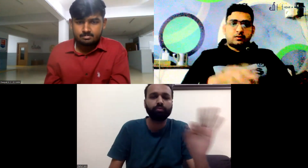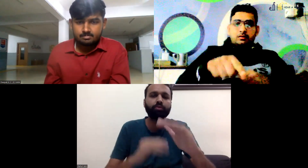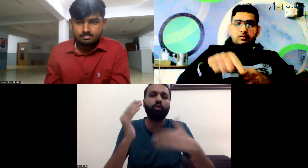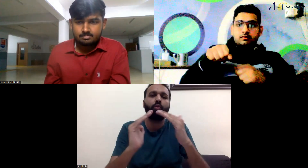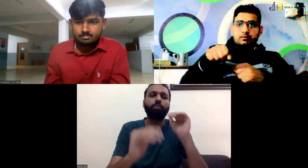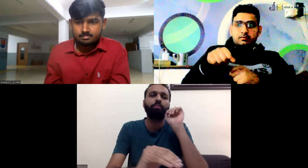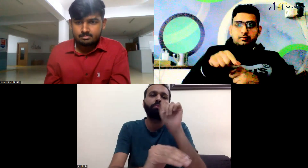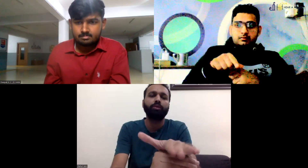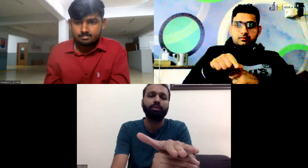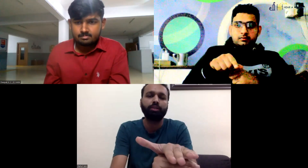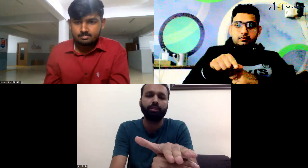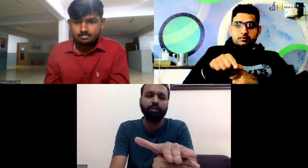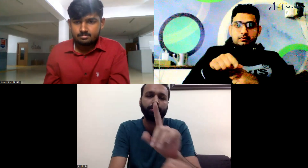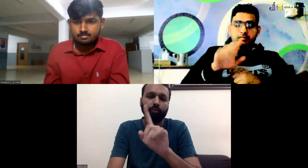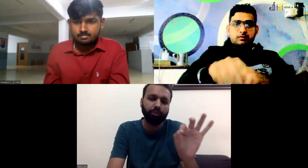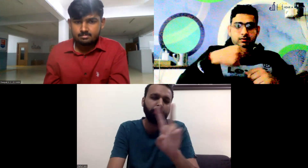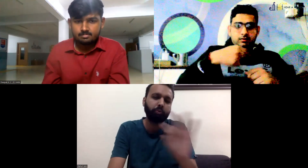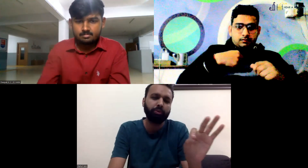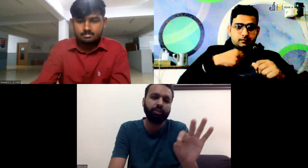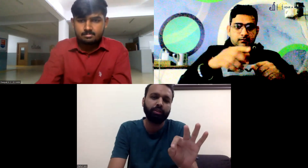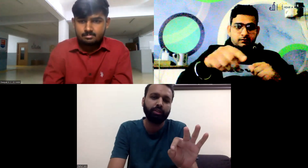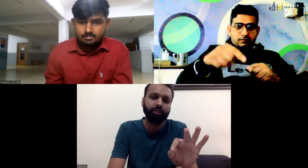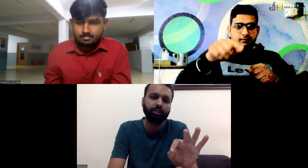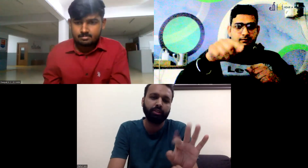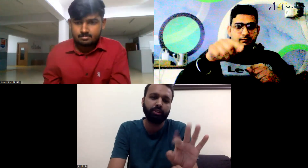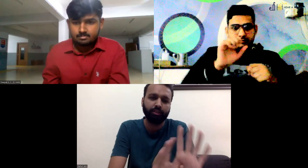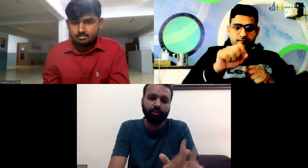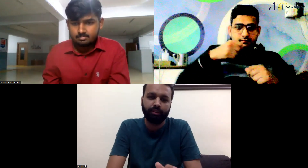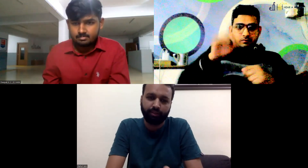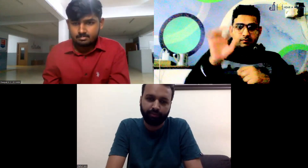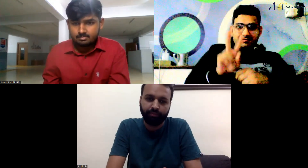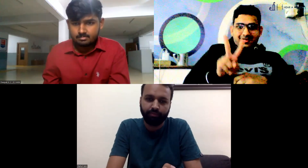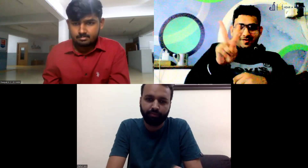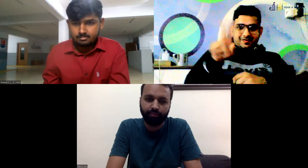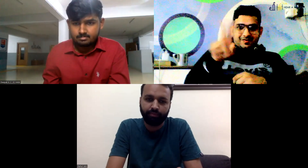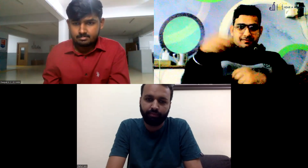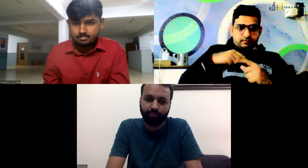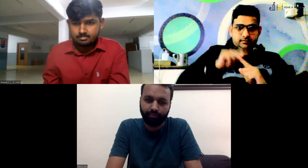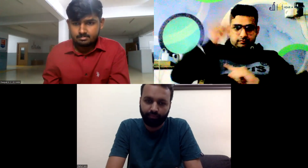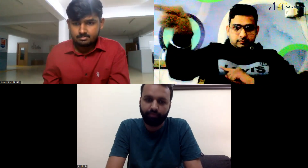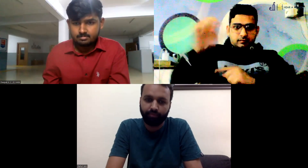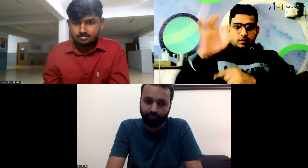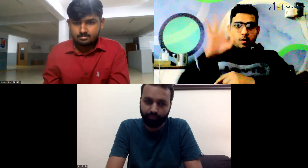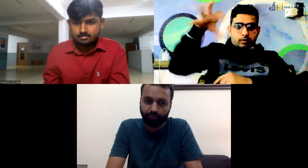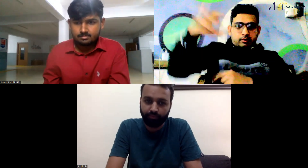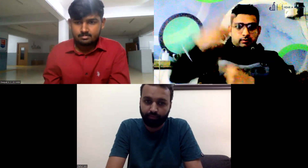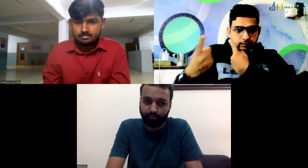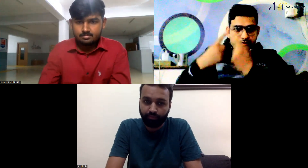And you can get your passport back, and within 2 weeks, they send you your